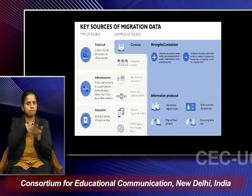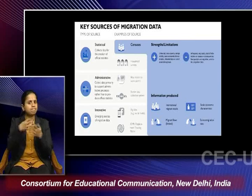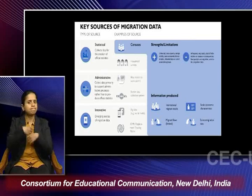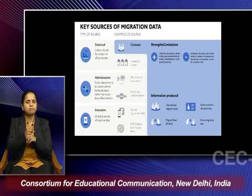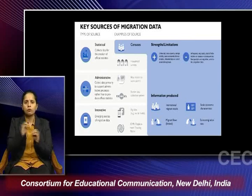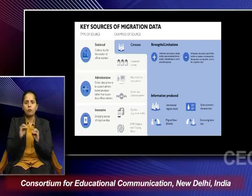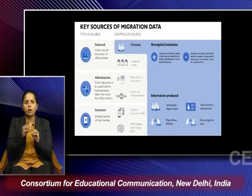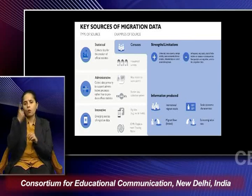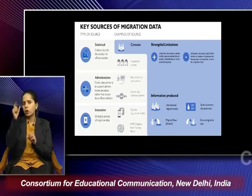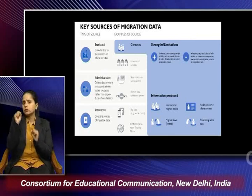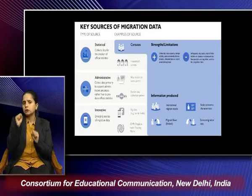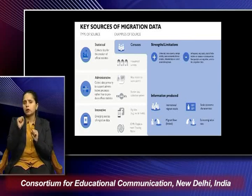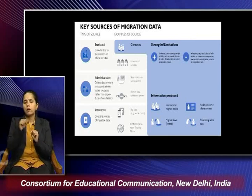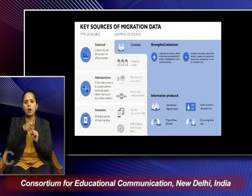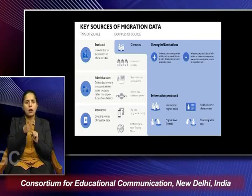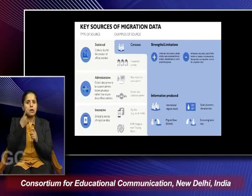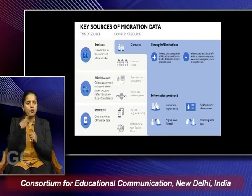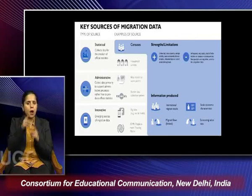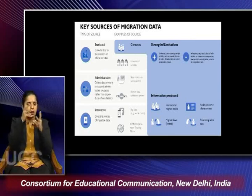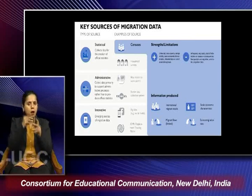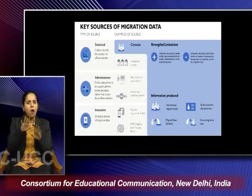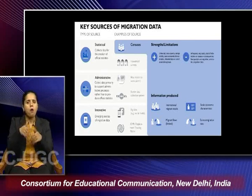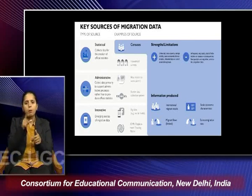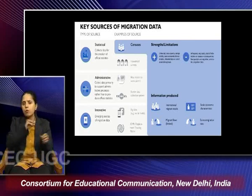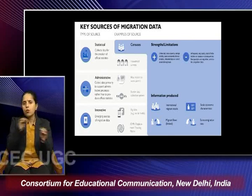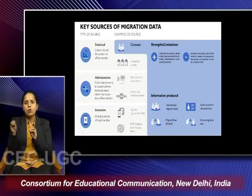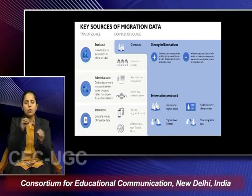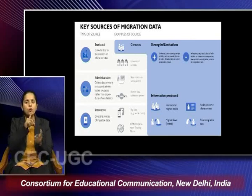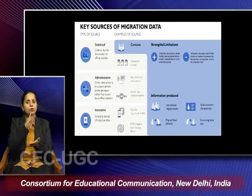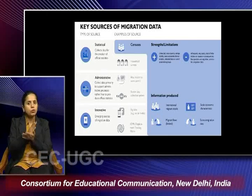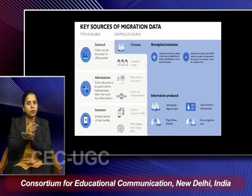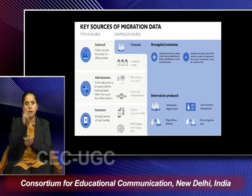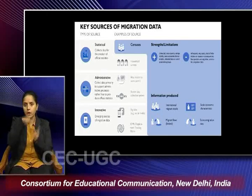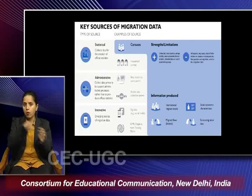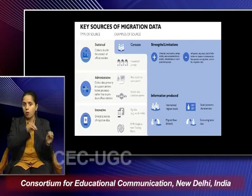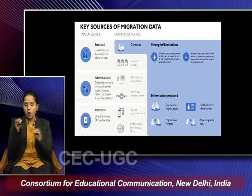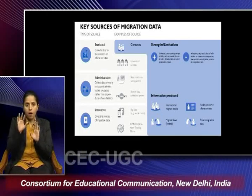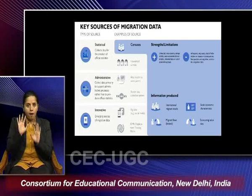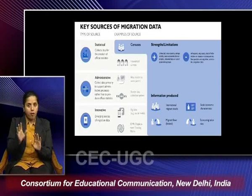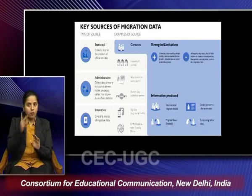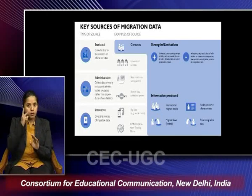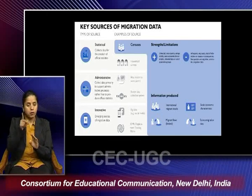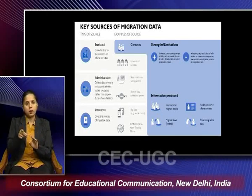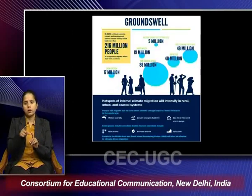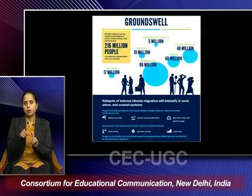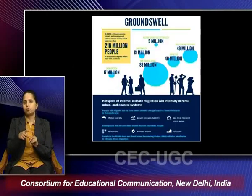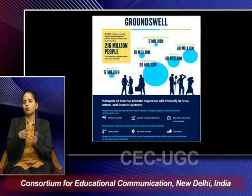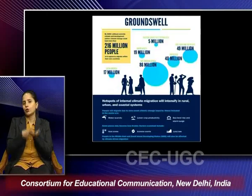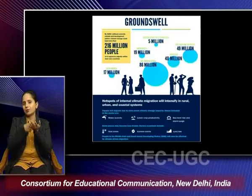very difficult for them to take appropriate measures in order to ensure that human migration takes place with dignified